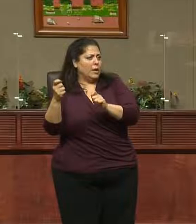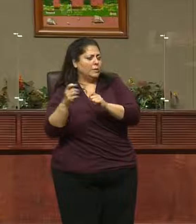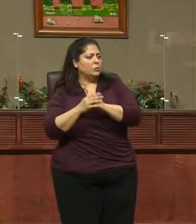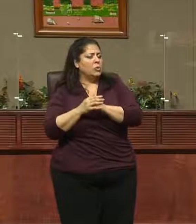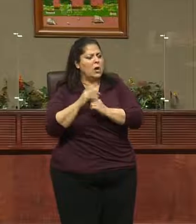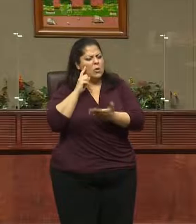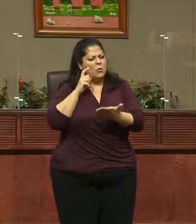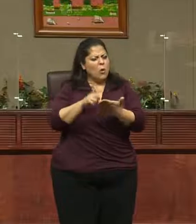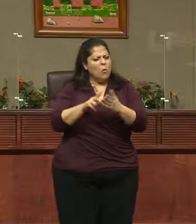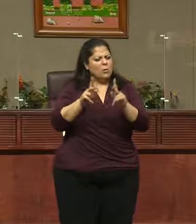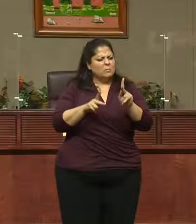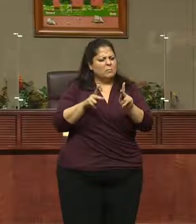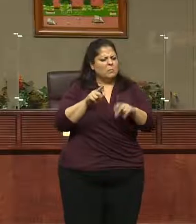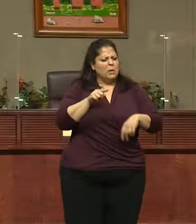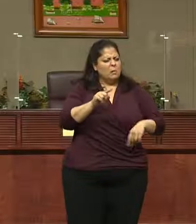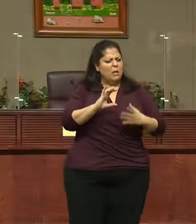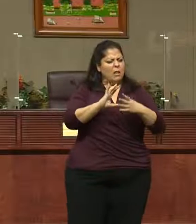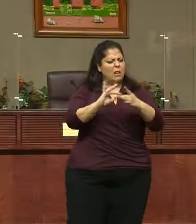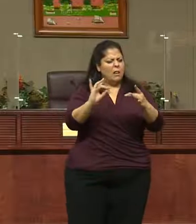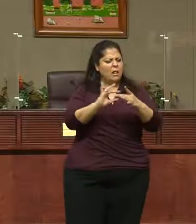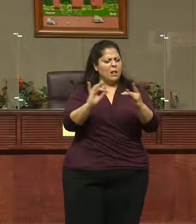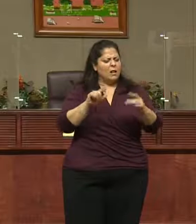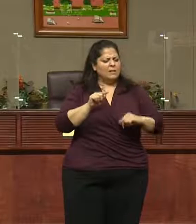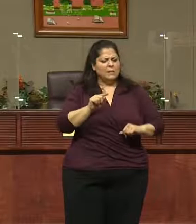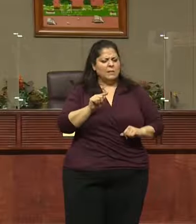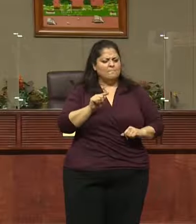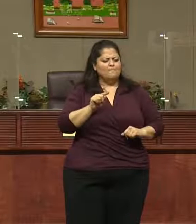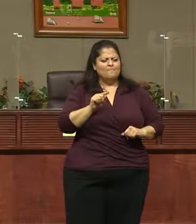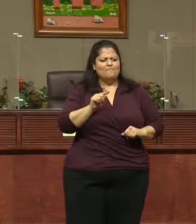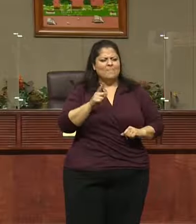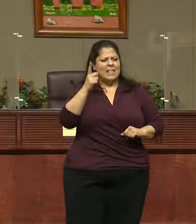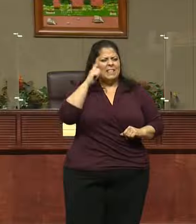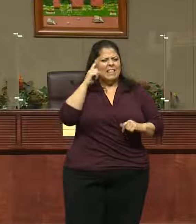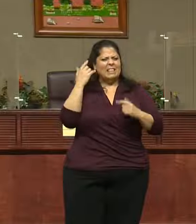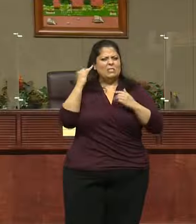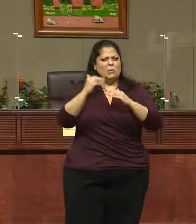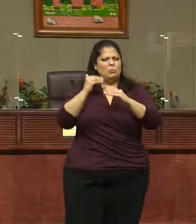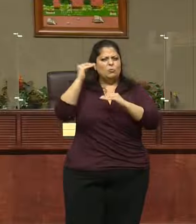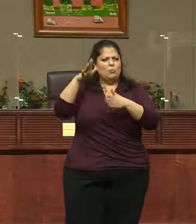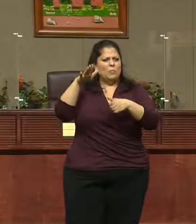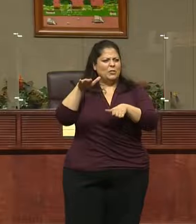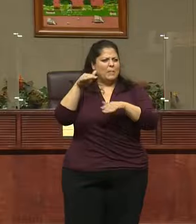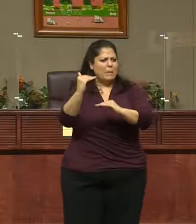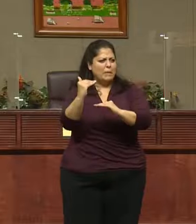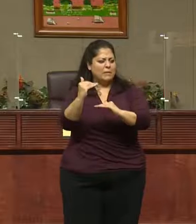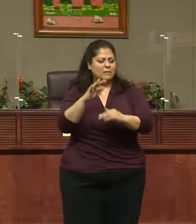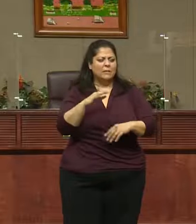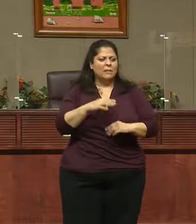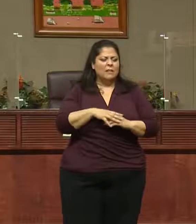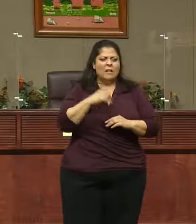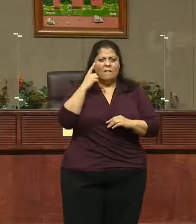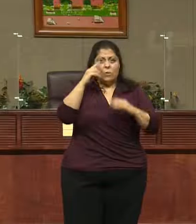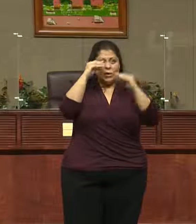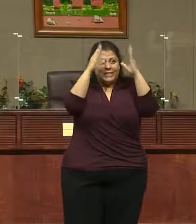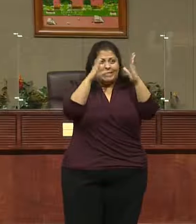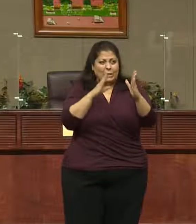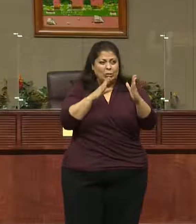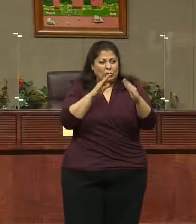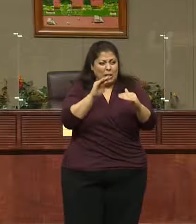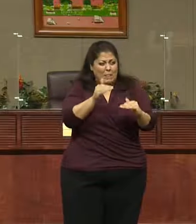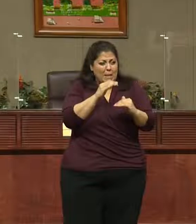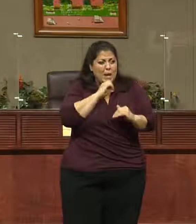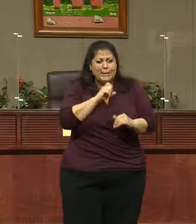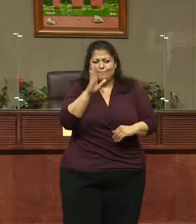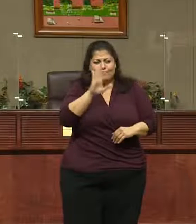is that they didn't feel like it was broad enough age-wise, especially for teachers. They felt like it should be all teachers.